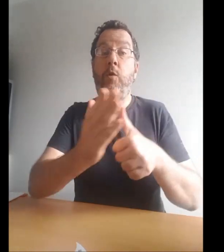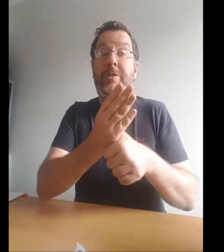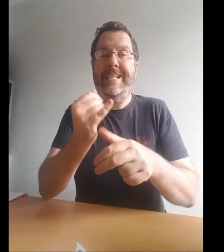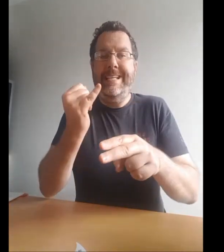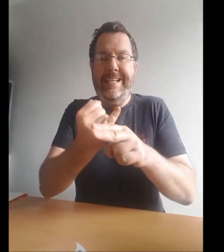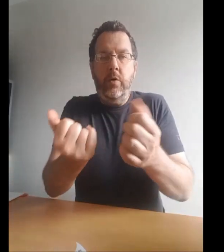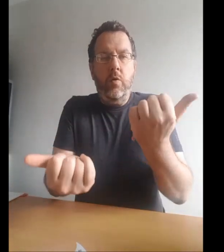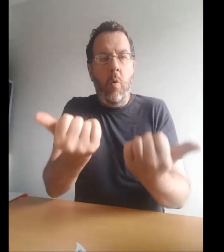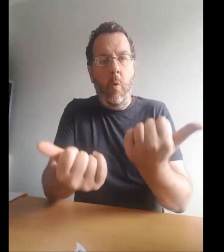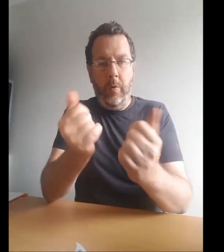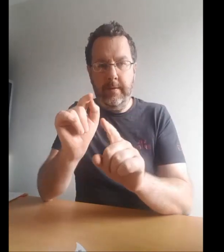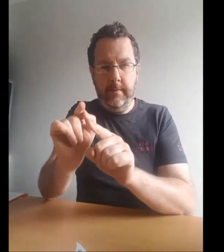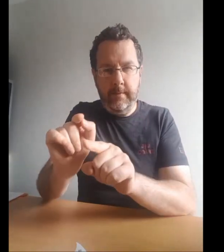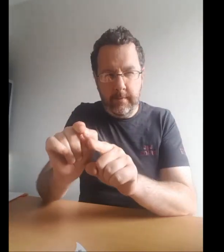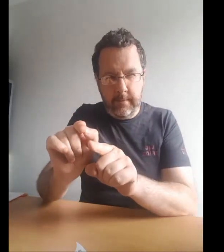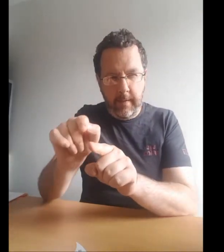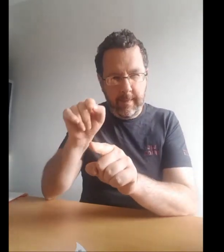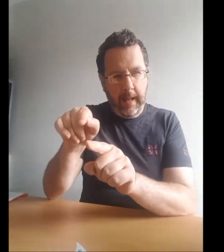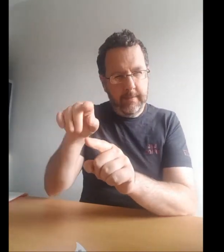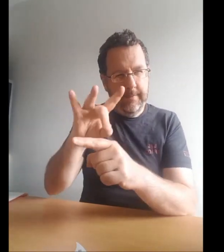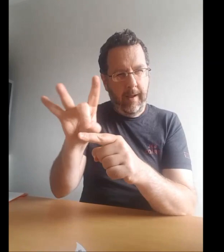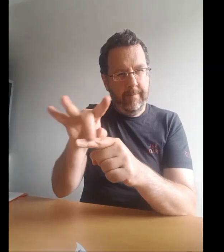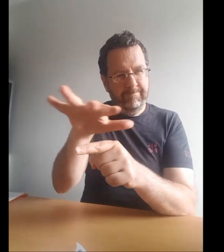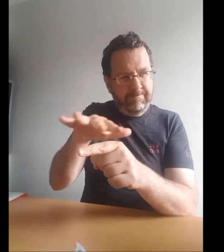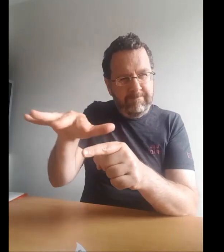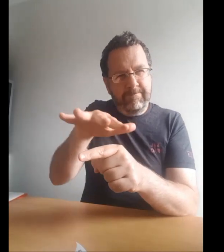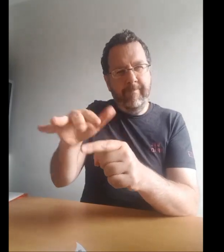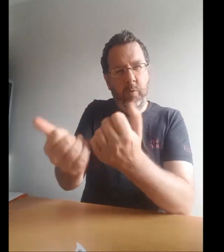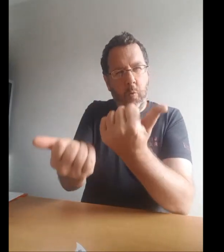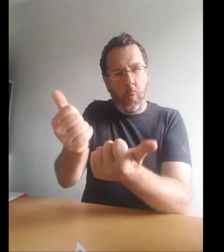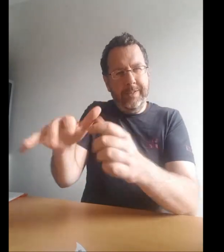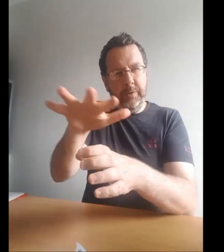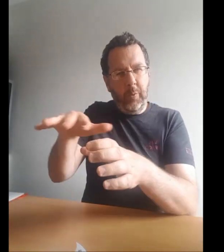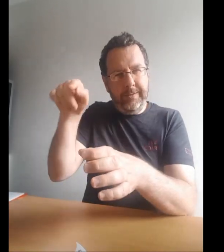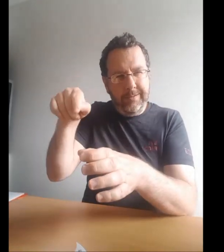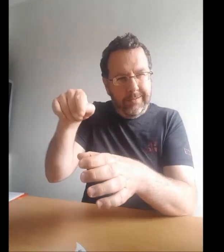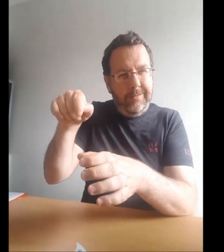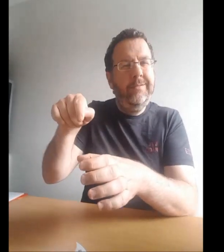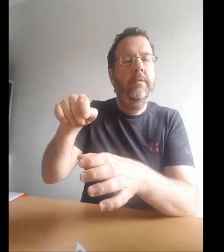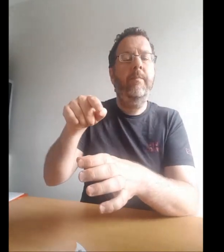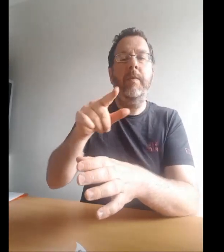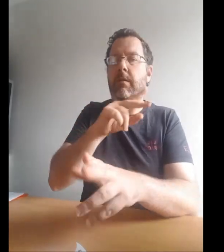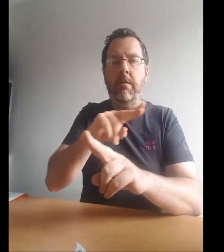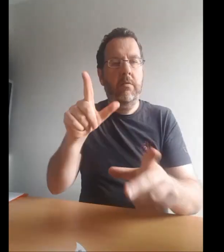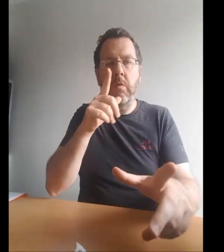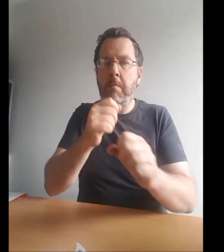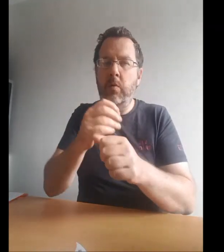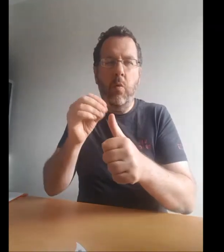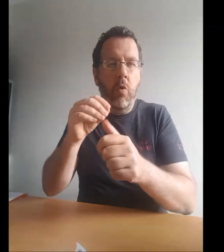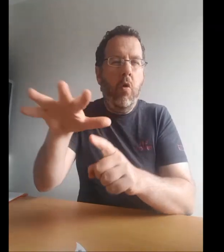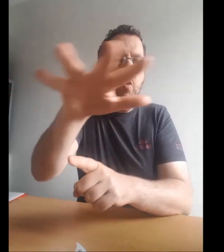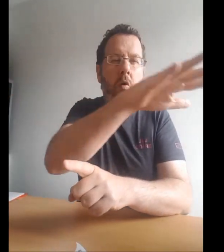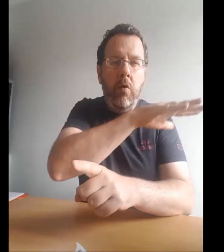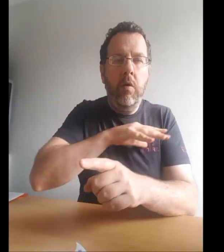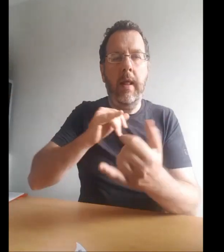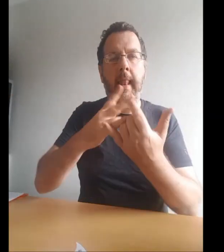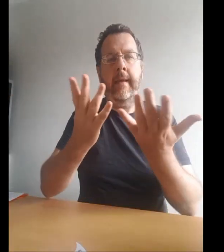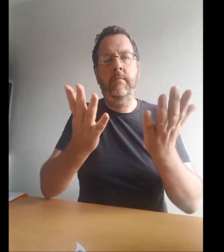I meant was the first deaf interpreter in a court setting, that type of courtroom situation. I wasn't talking about deaf interpreters in other settings,